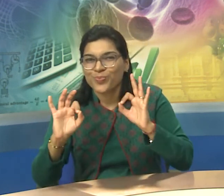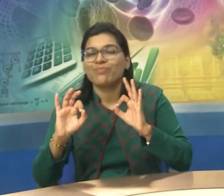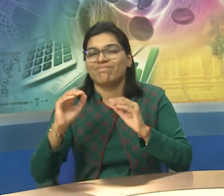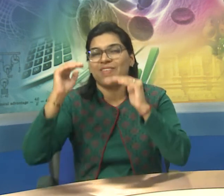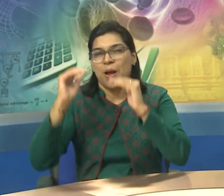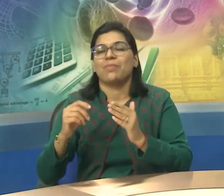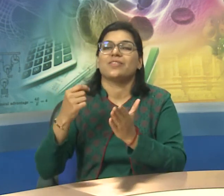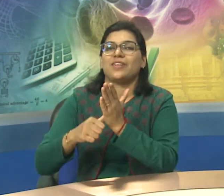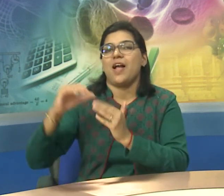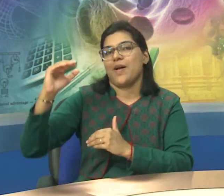BPO employees.